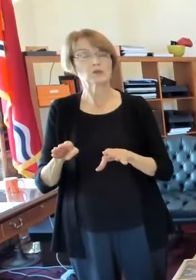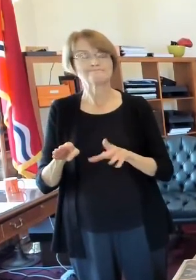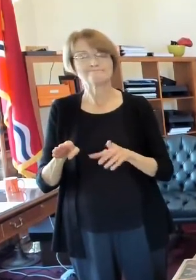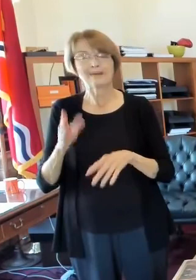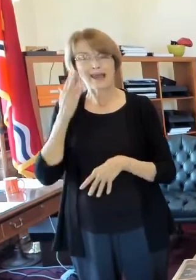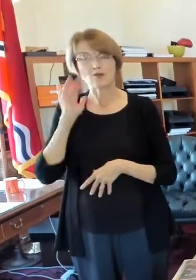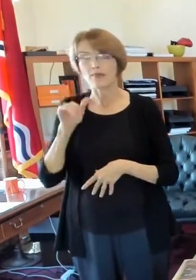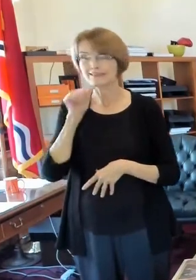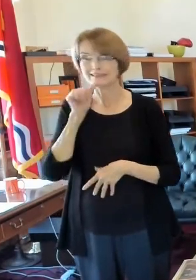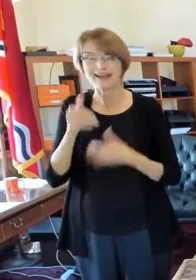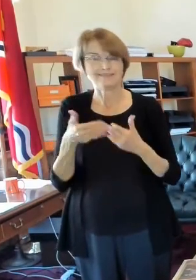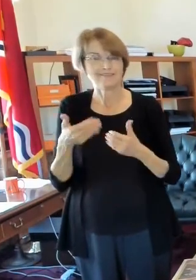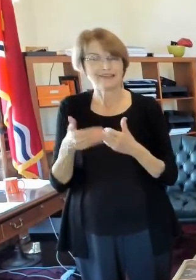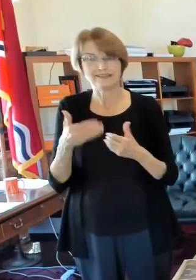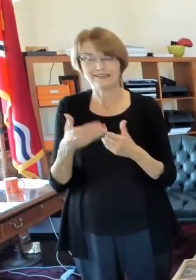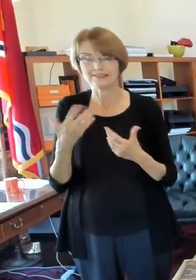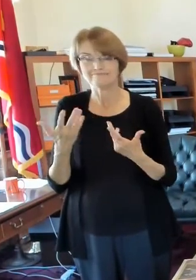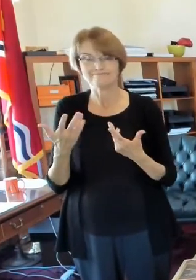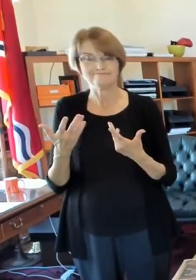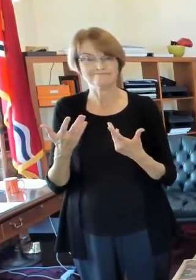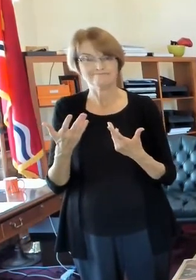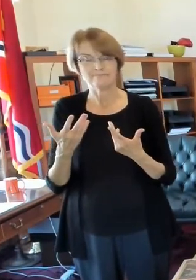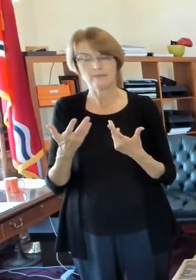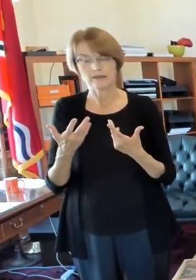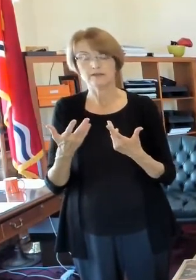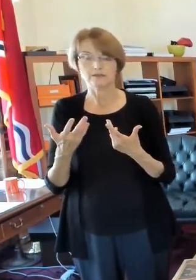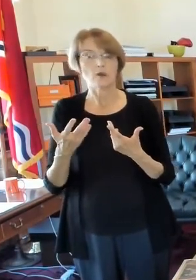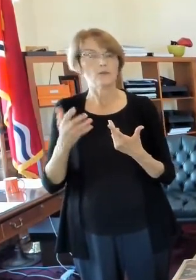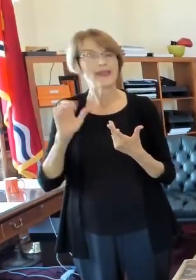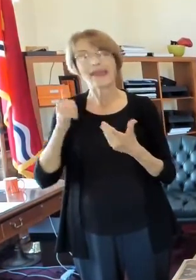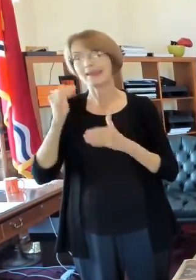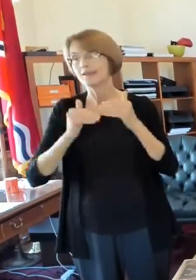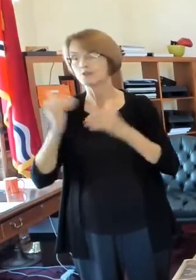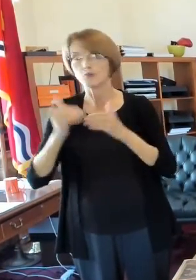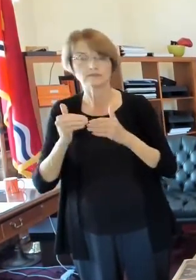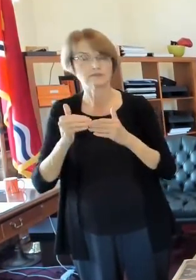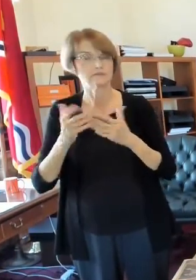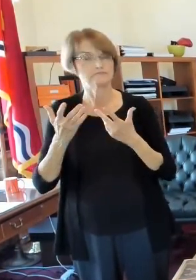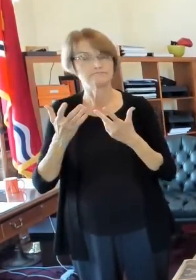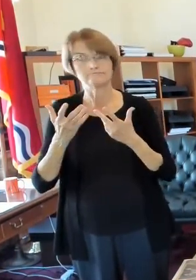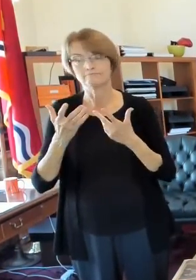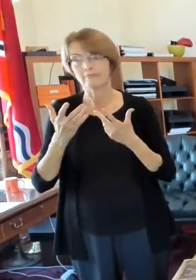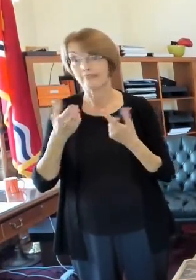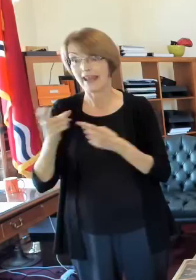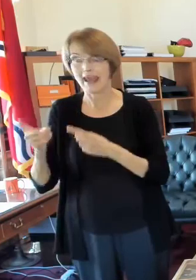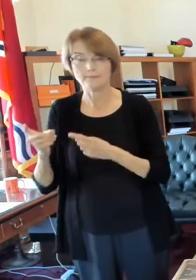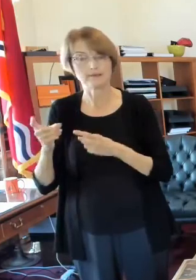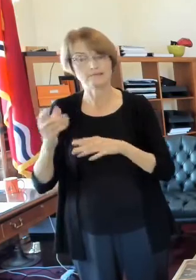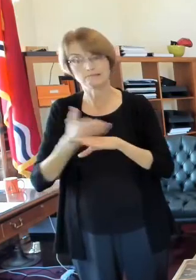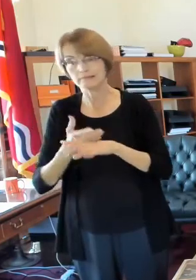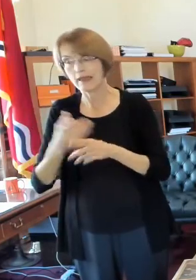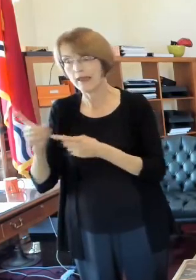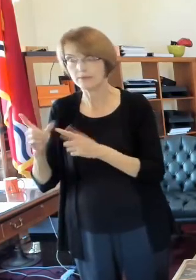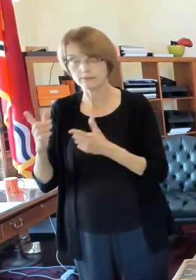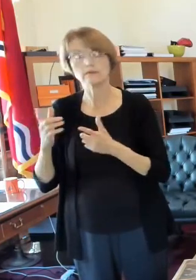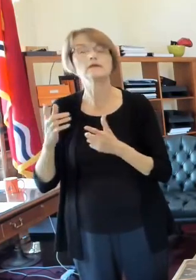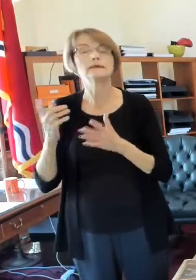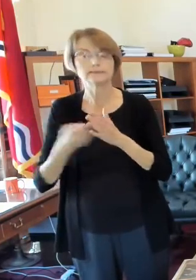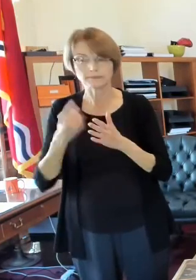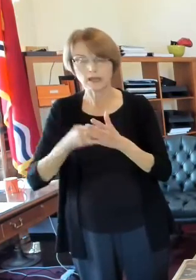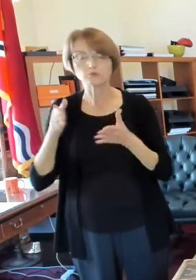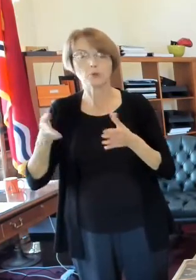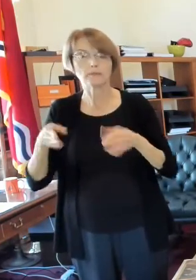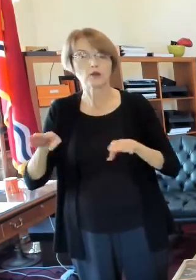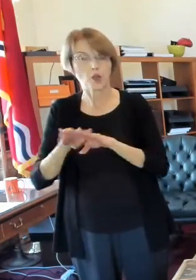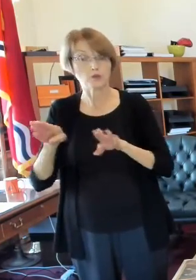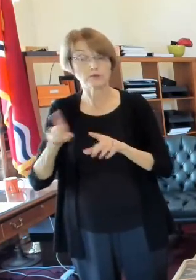There'll probably be other road closures during any construction project. You have road closures, but I'm not aware of any road closures,